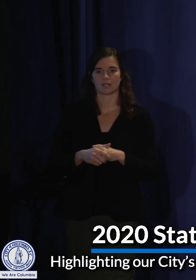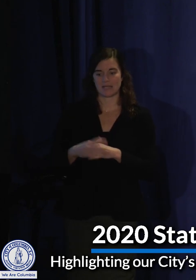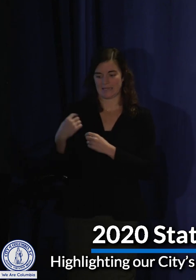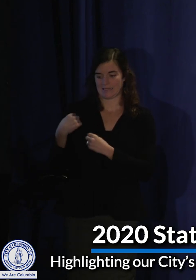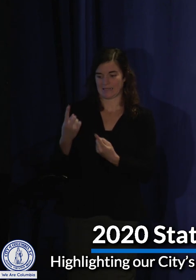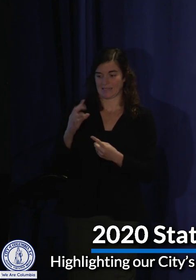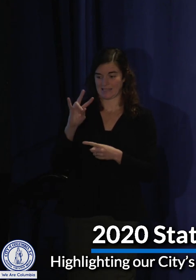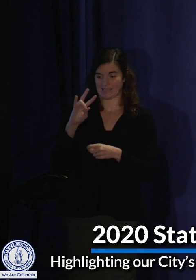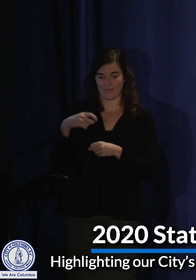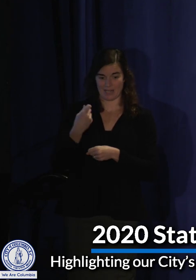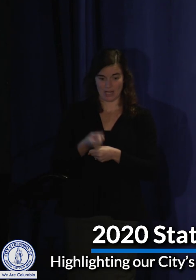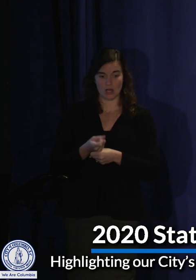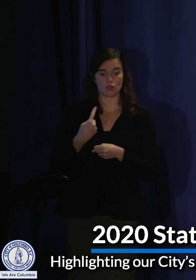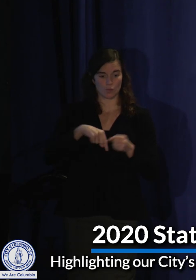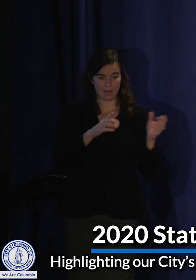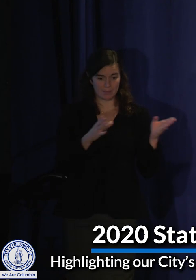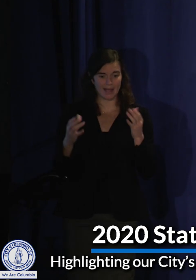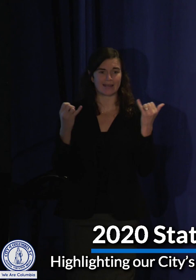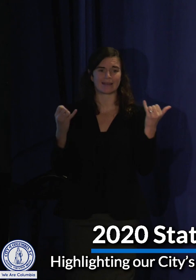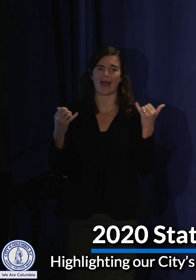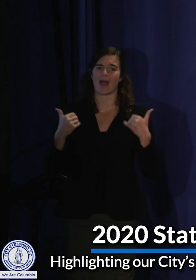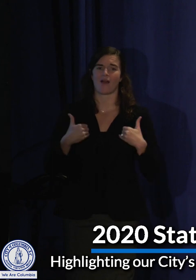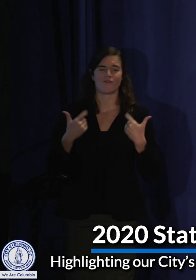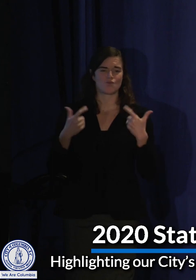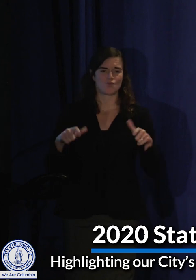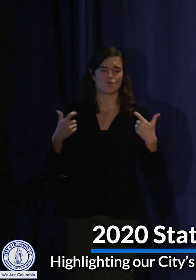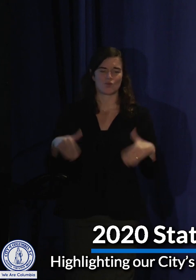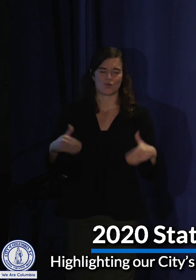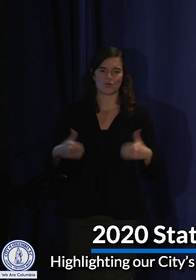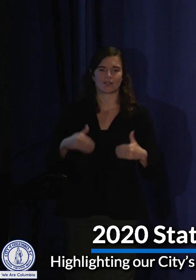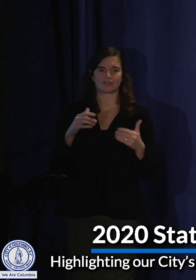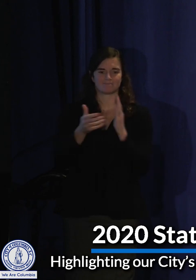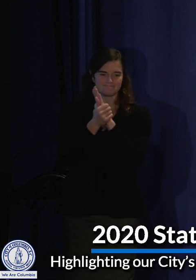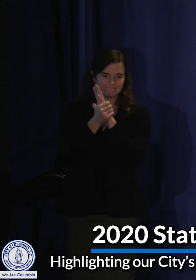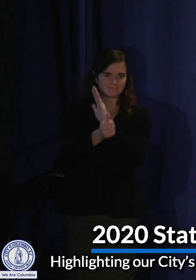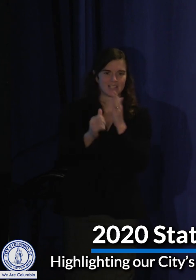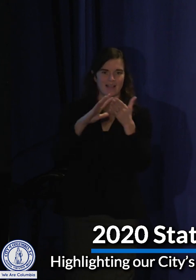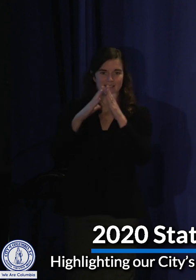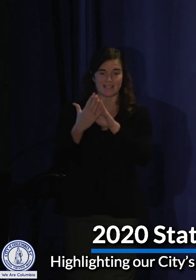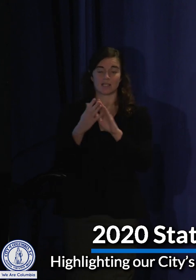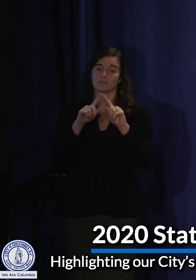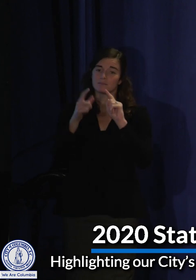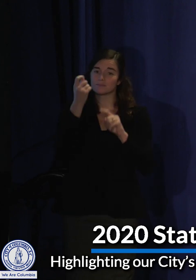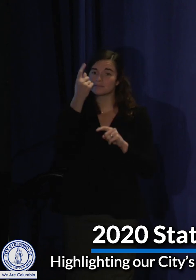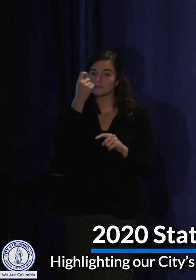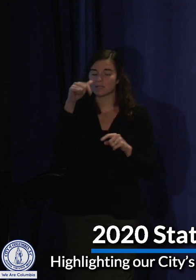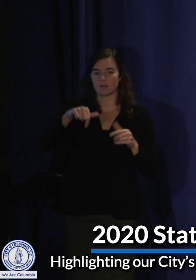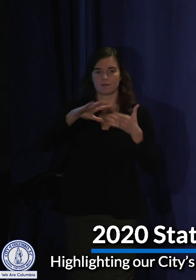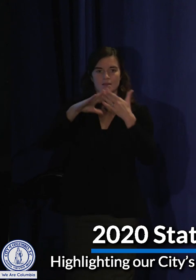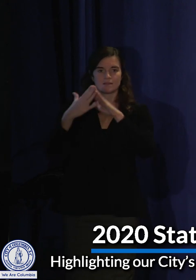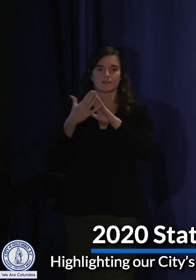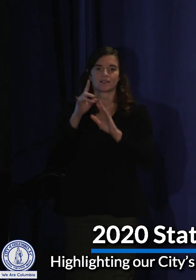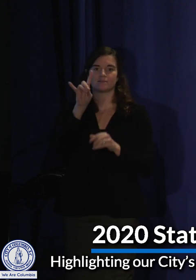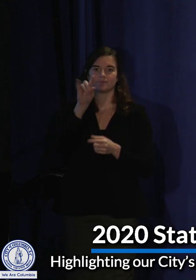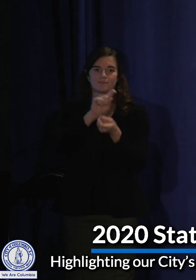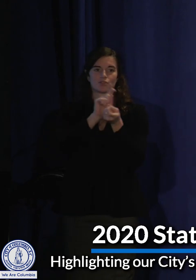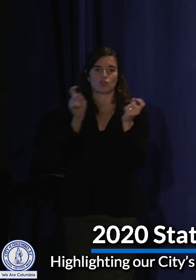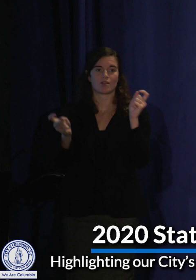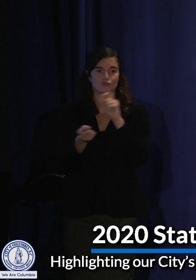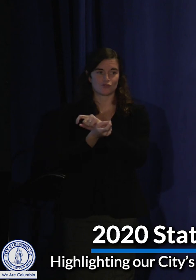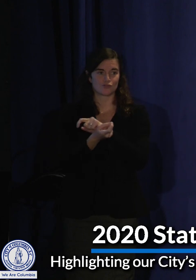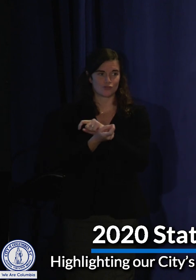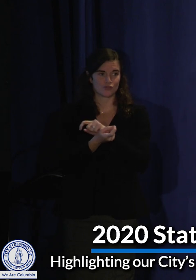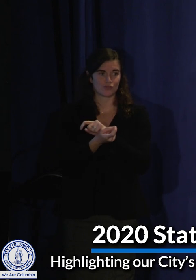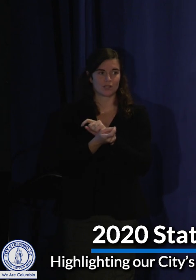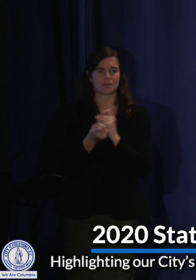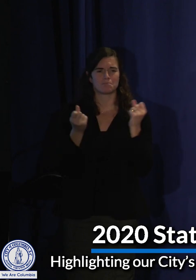the most talented, educated, and entrepreneurial city in America, our city has changed. Many of you saw at the